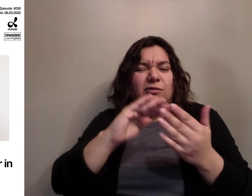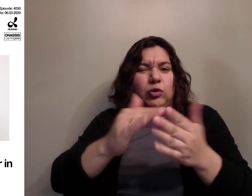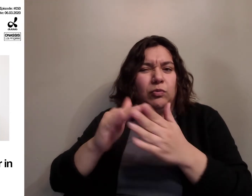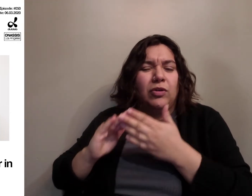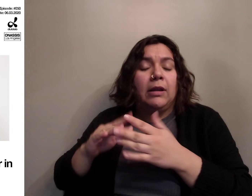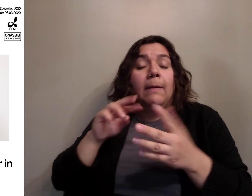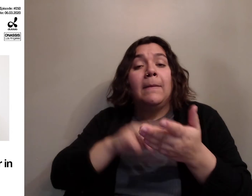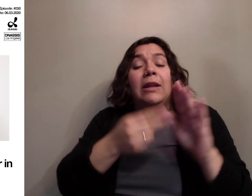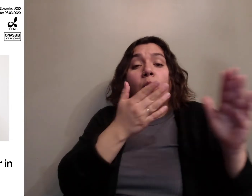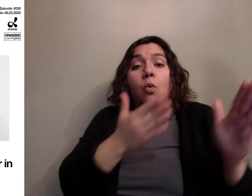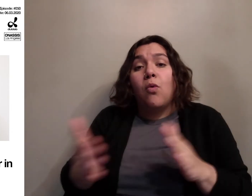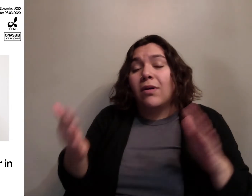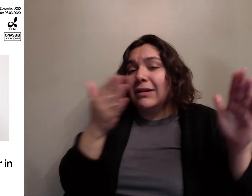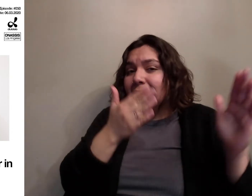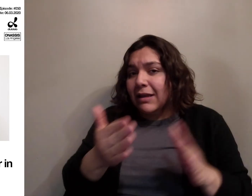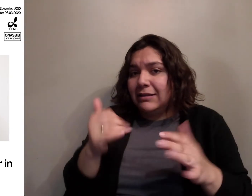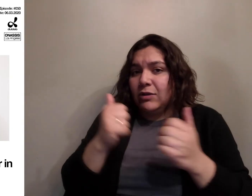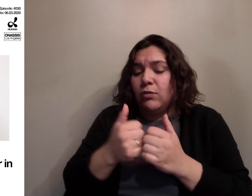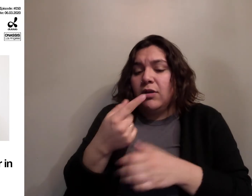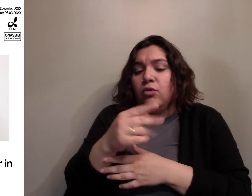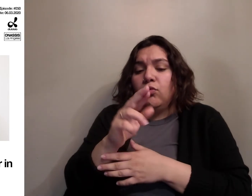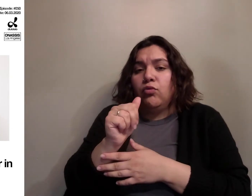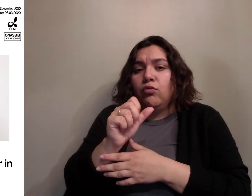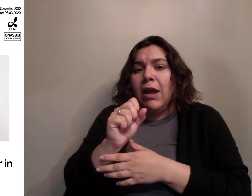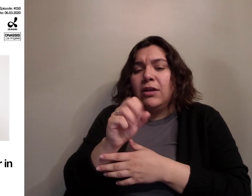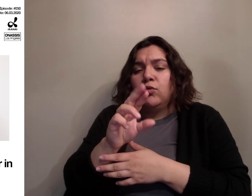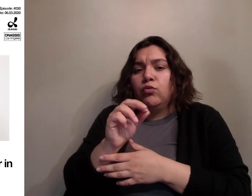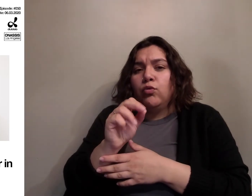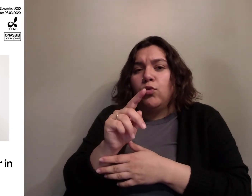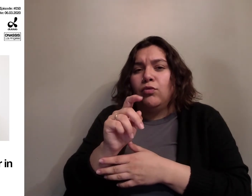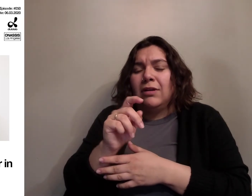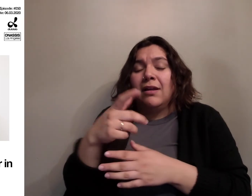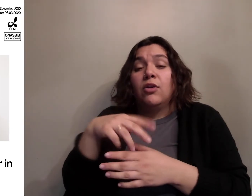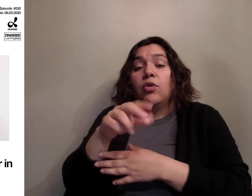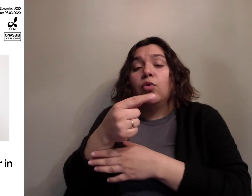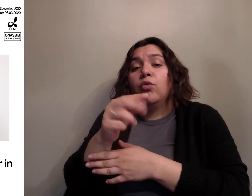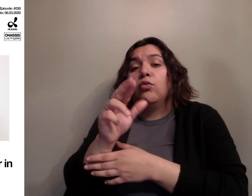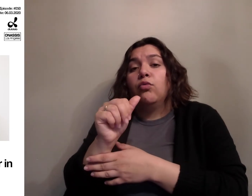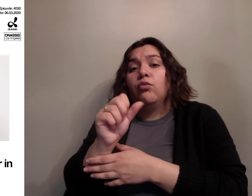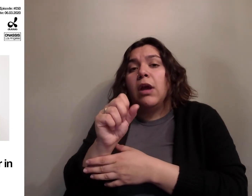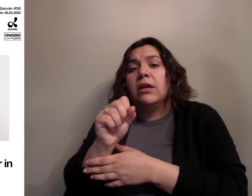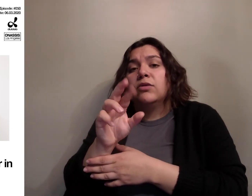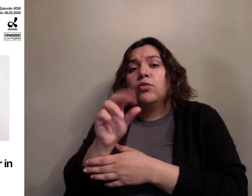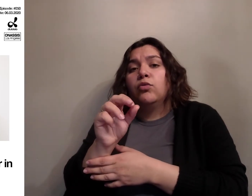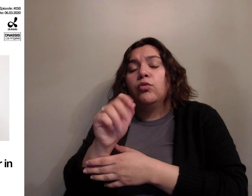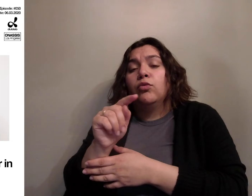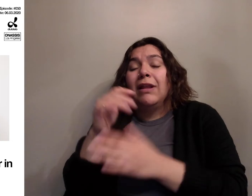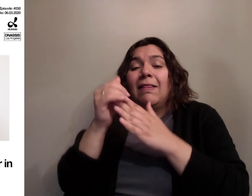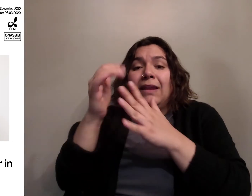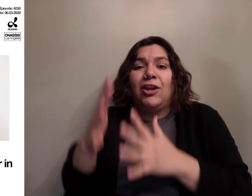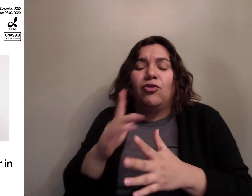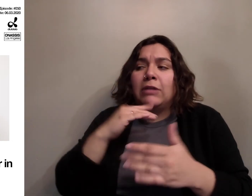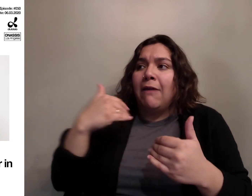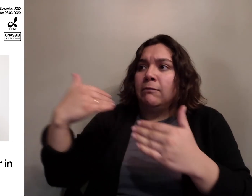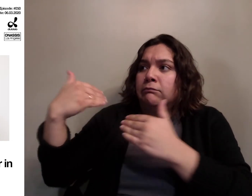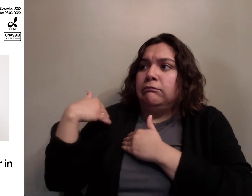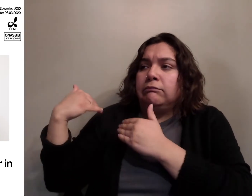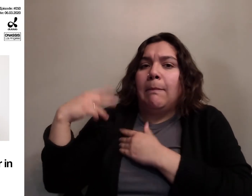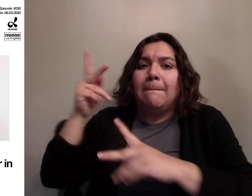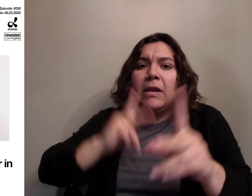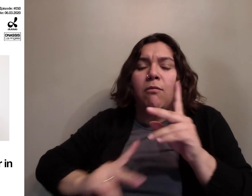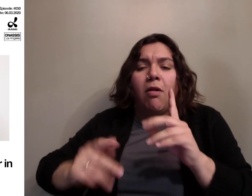by working and collaborating in communities, by organizing and showing up with grassroots leaders, by, you know, holding